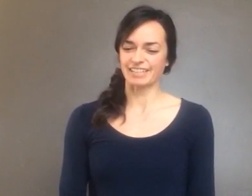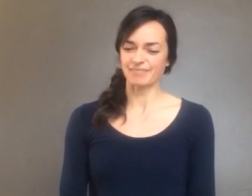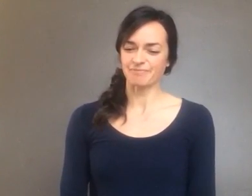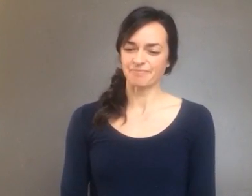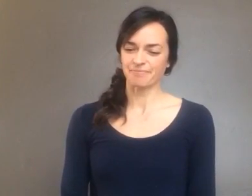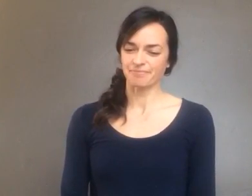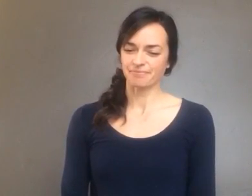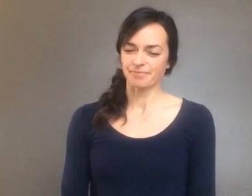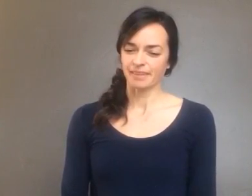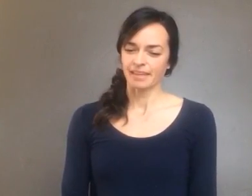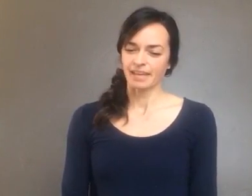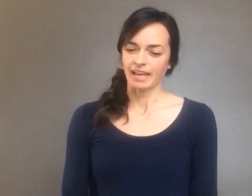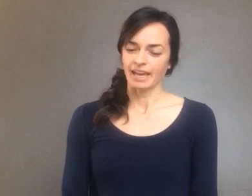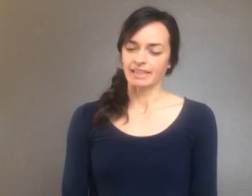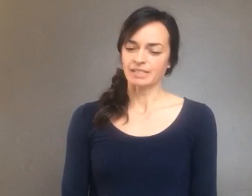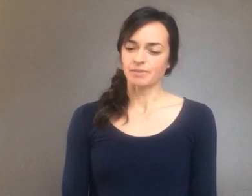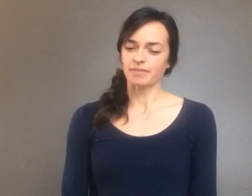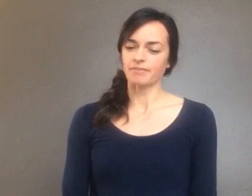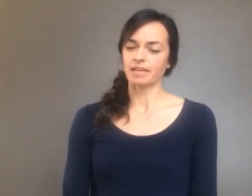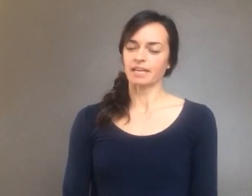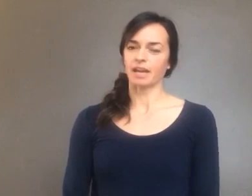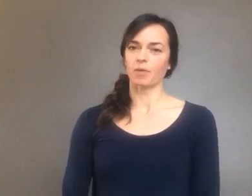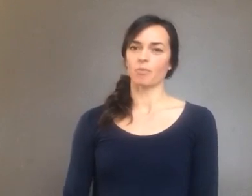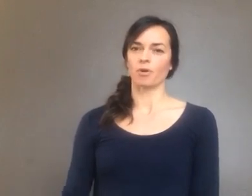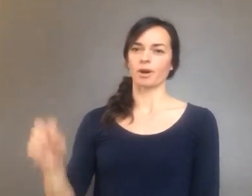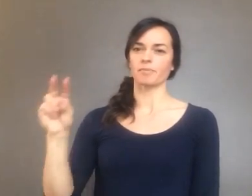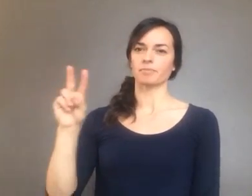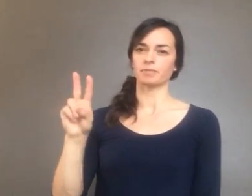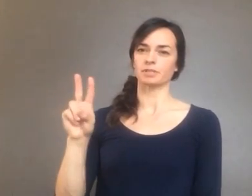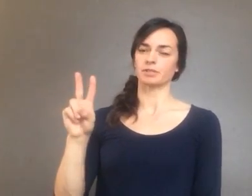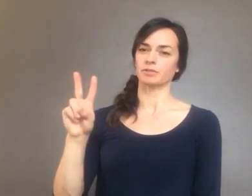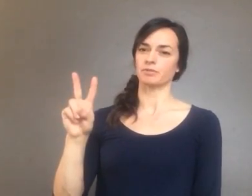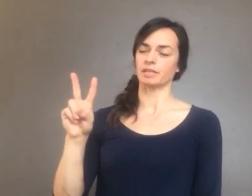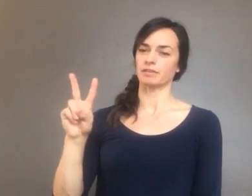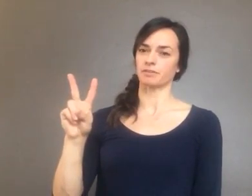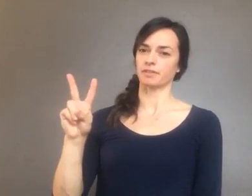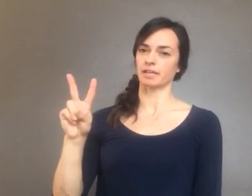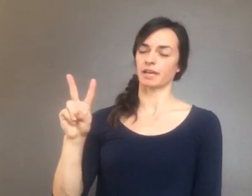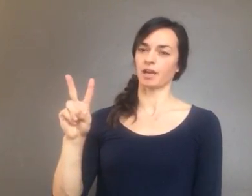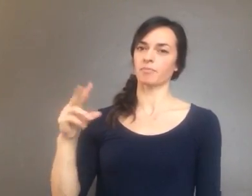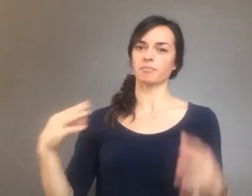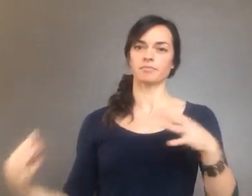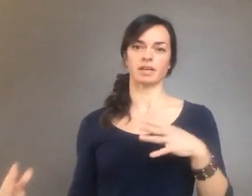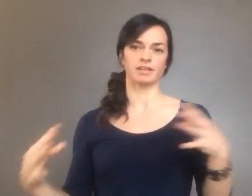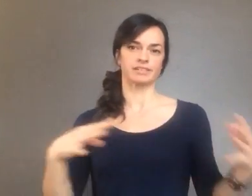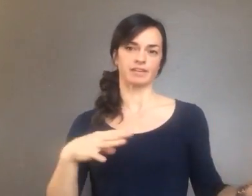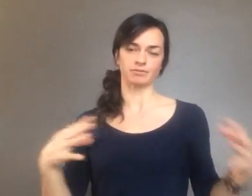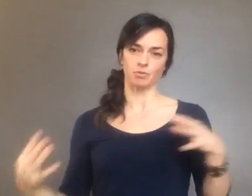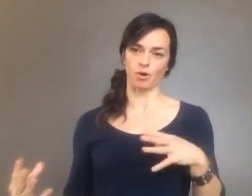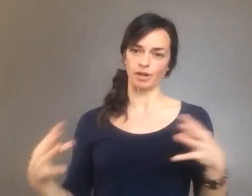Treaty. And next we have the Vietnam War. We're just doing the V for Vietnam and our sign for war